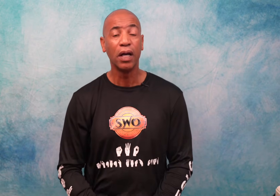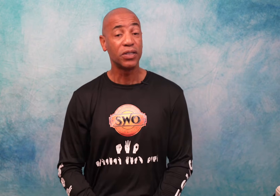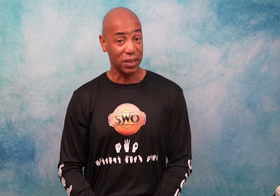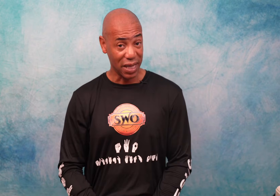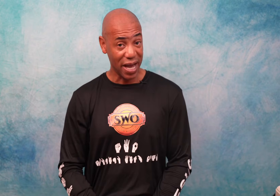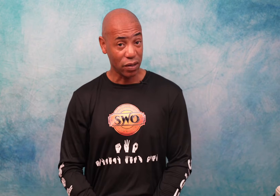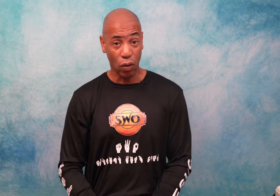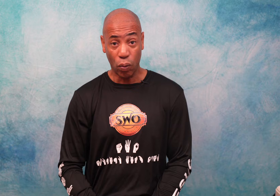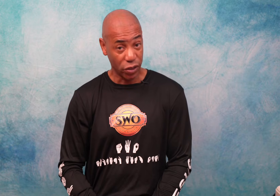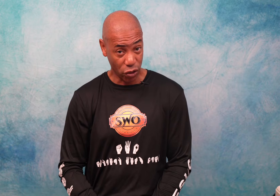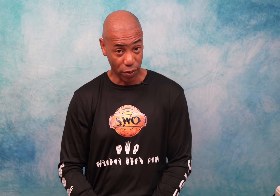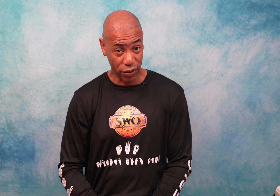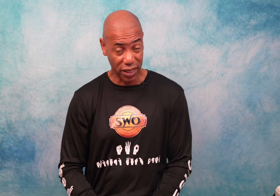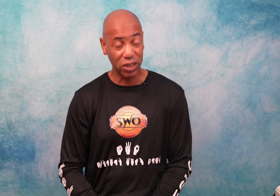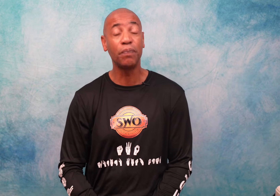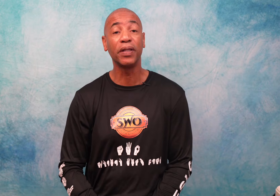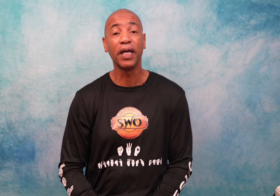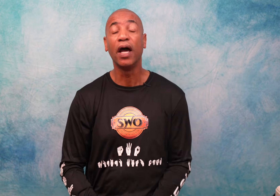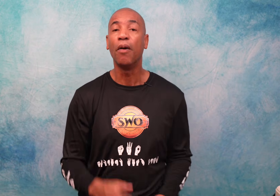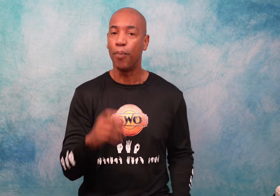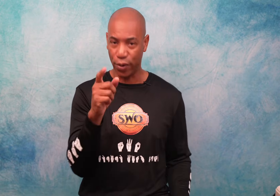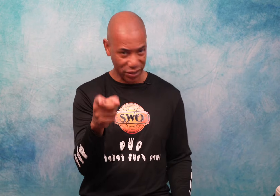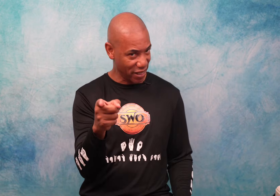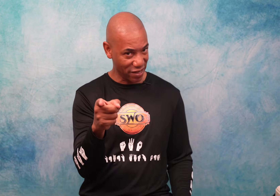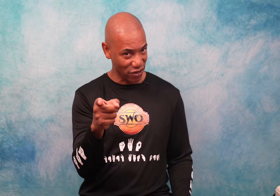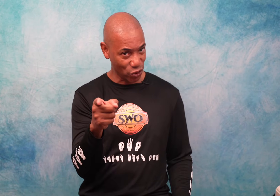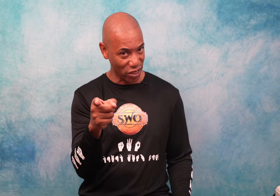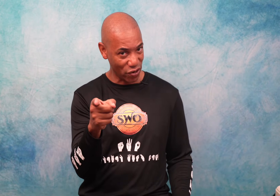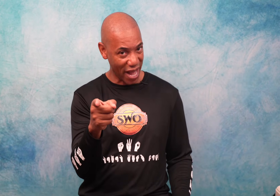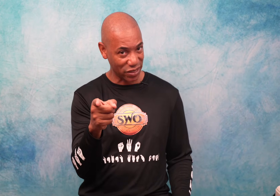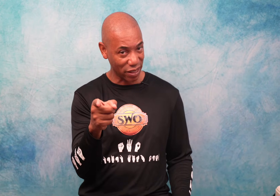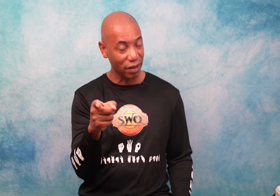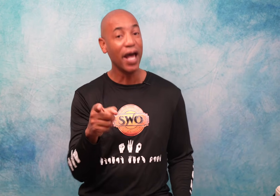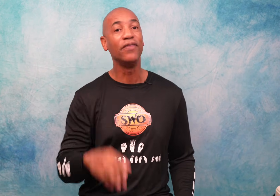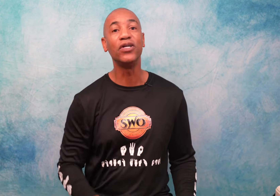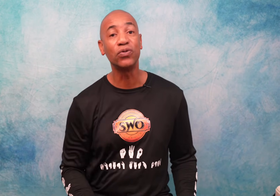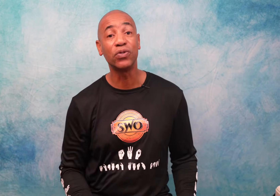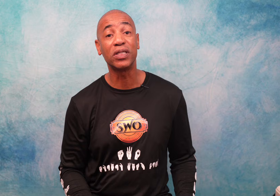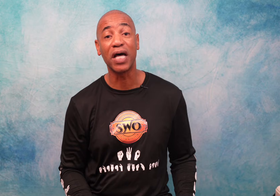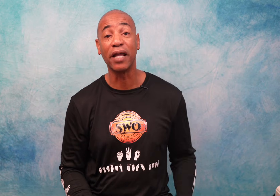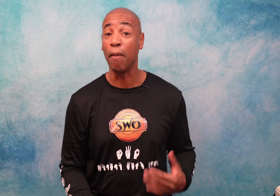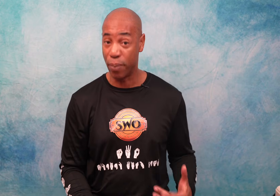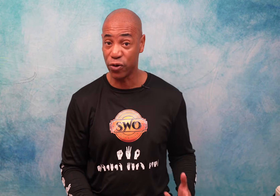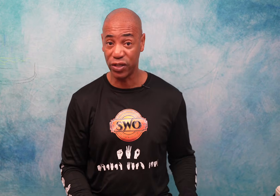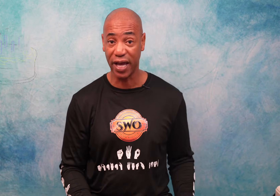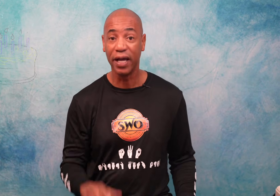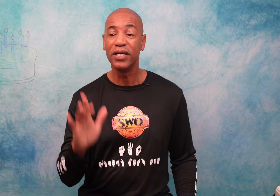To sign when is your birthday, simply point to the individual that you're asking, then you'll do the sign birthday.